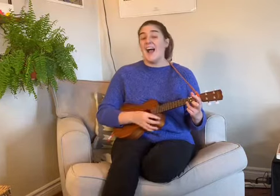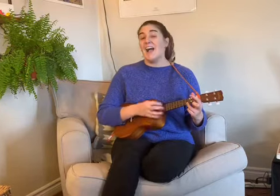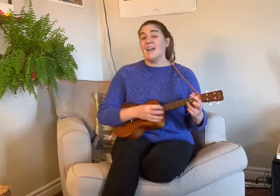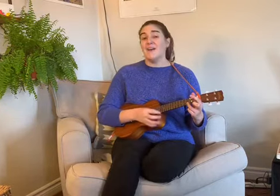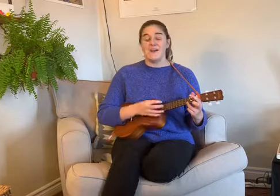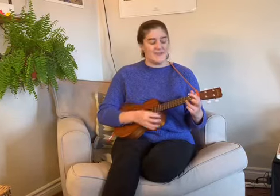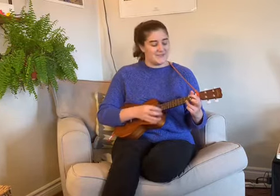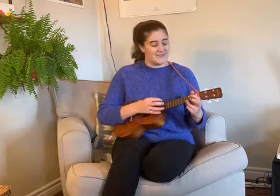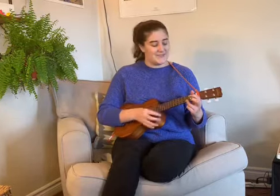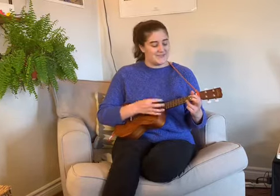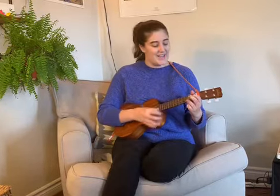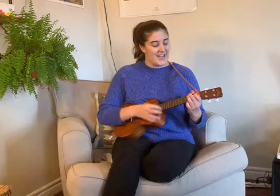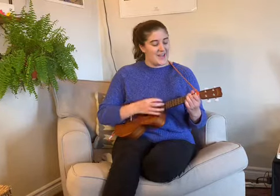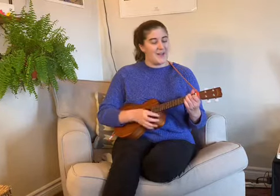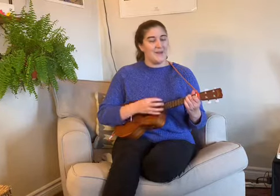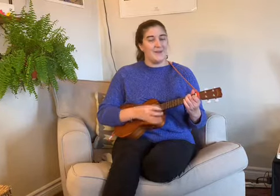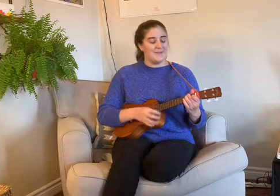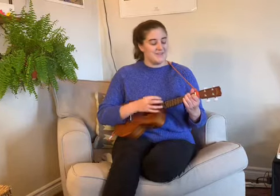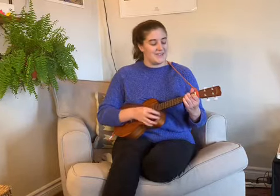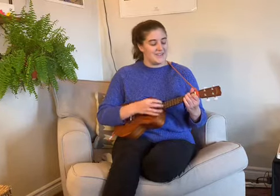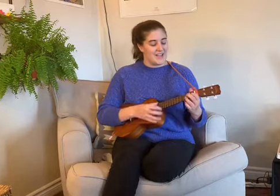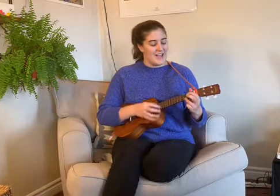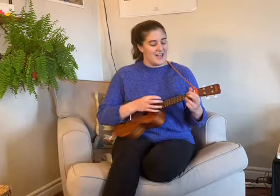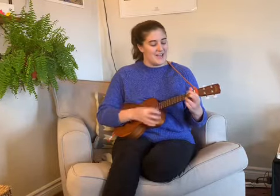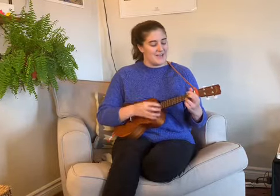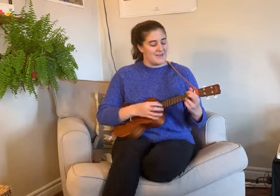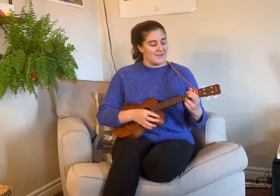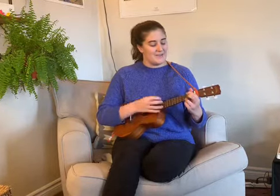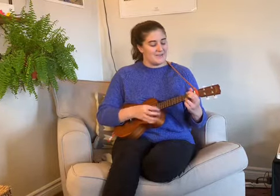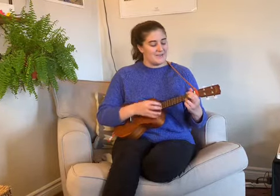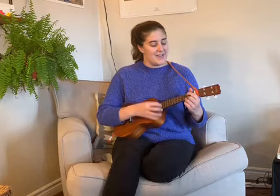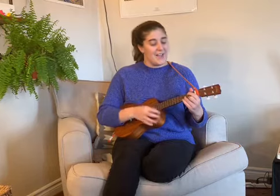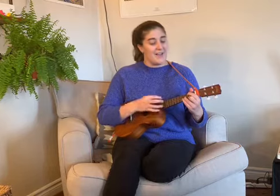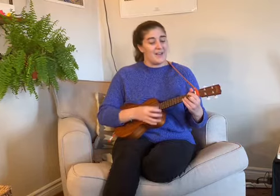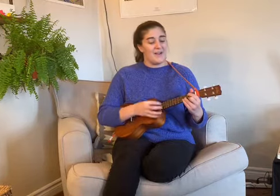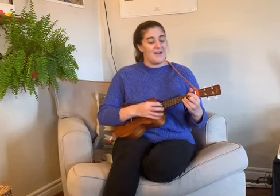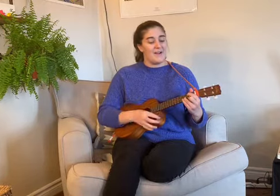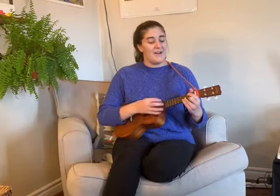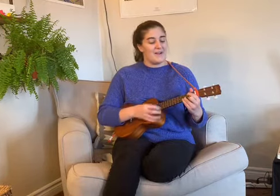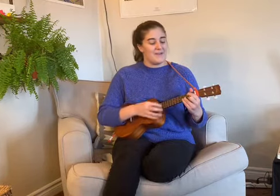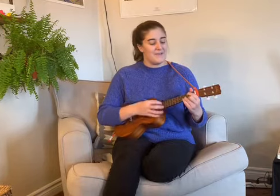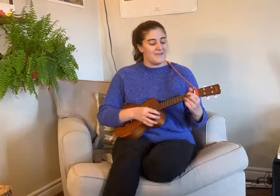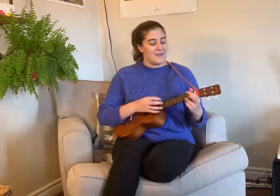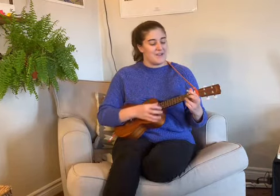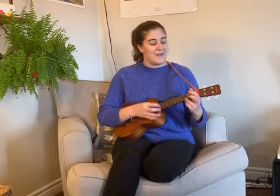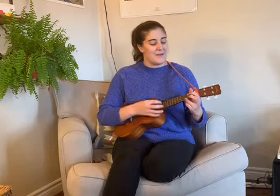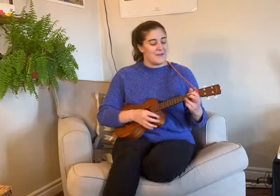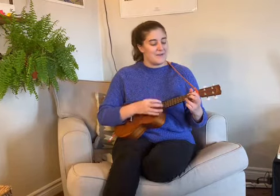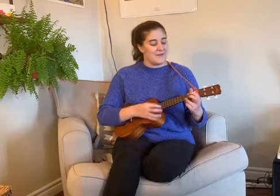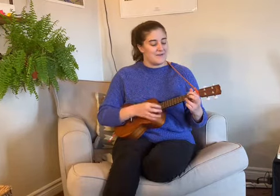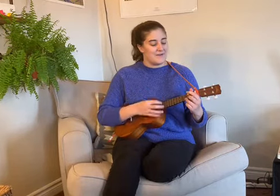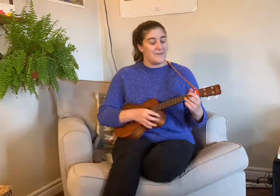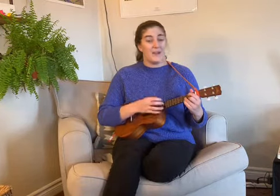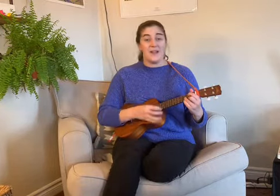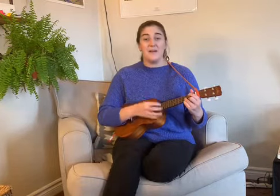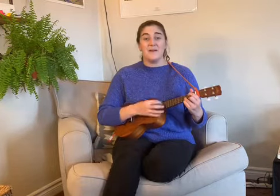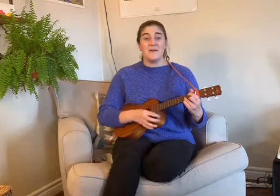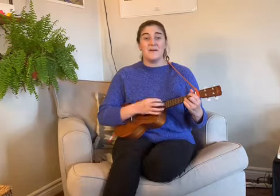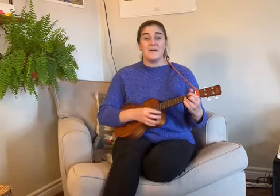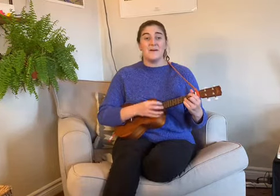Hello, hello, hello, hello, hello, hello,